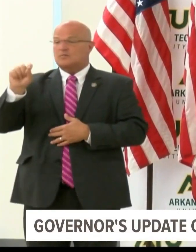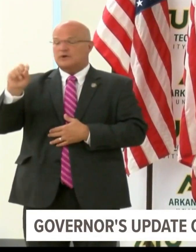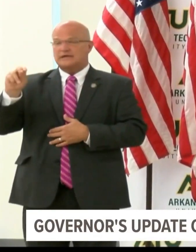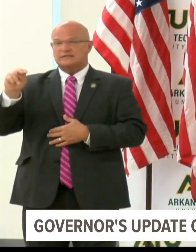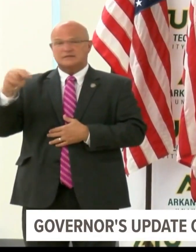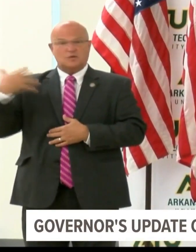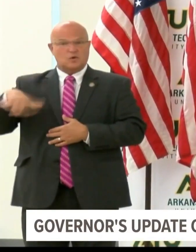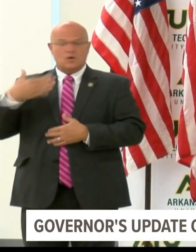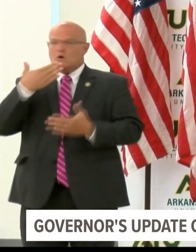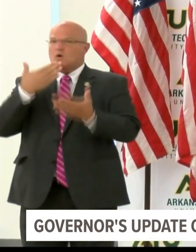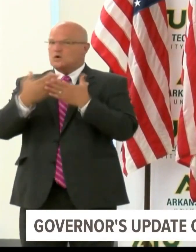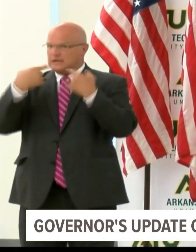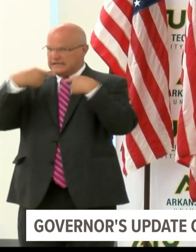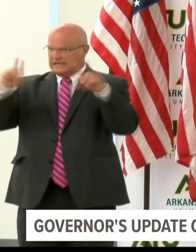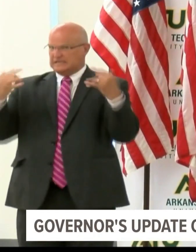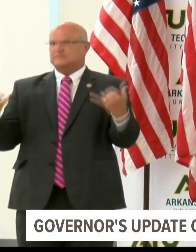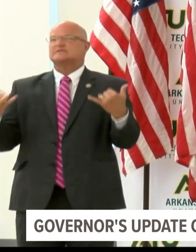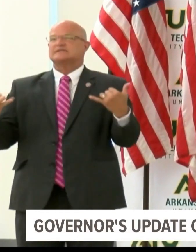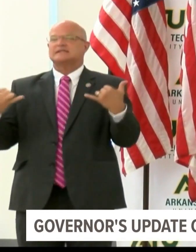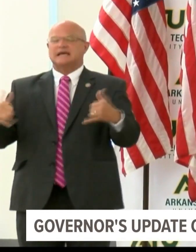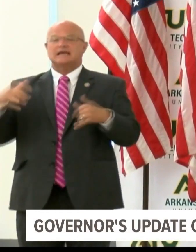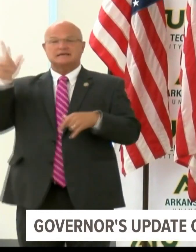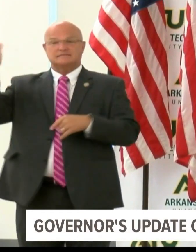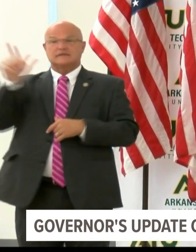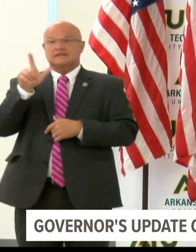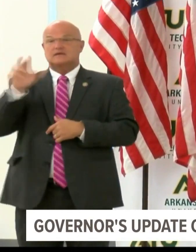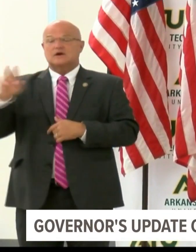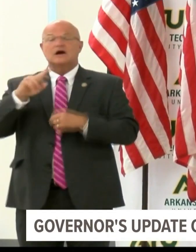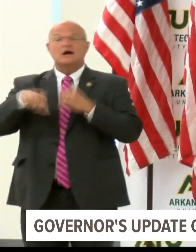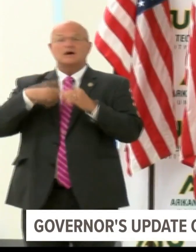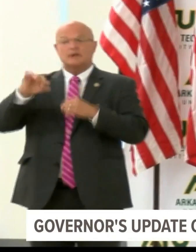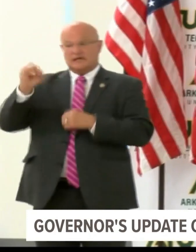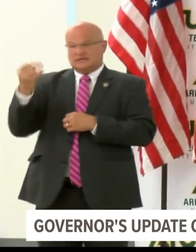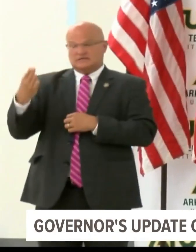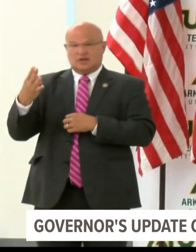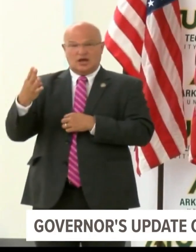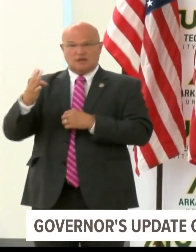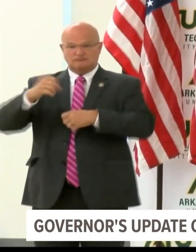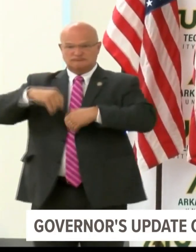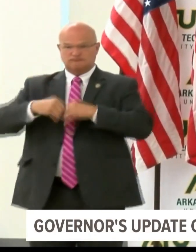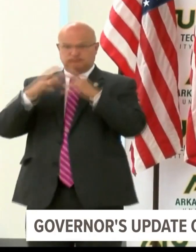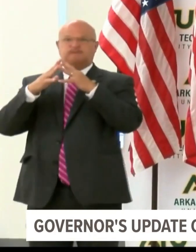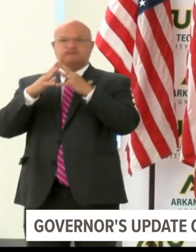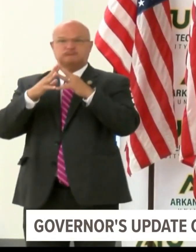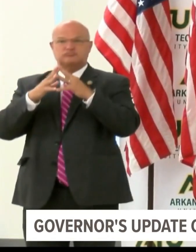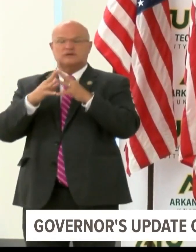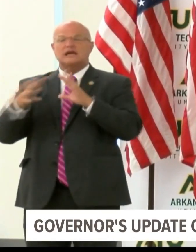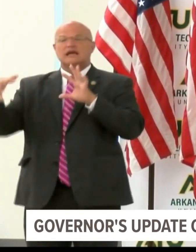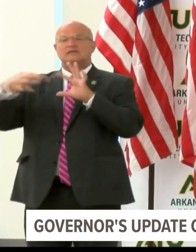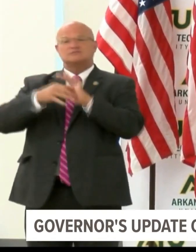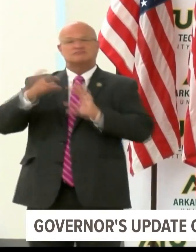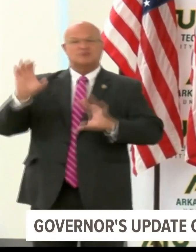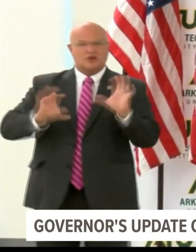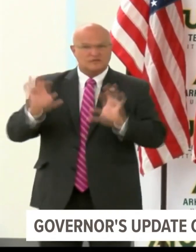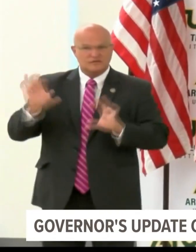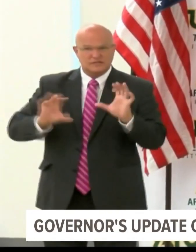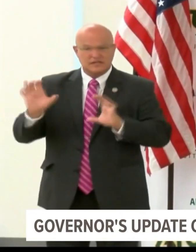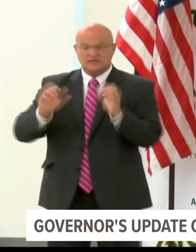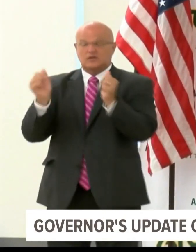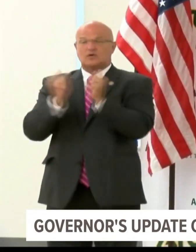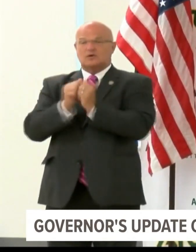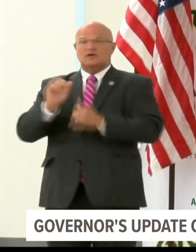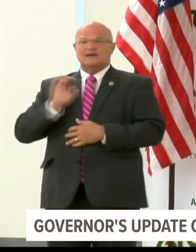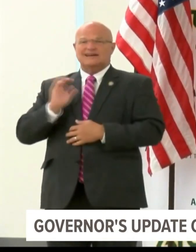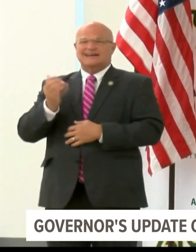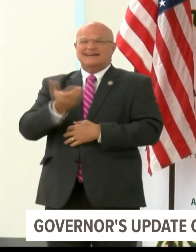great announcement today in Little Rock about job creation, and joining the conversation earlier with